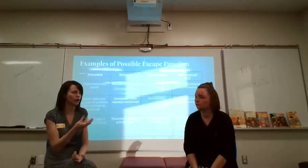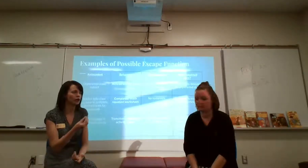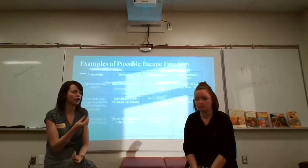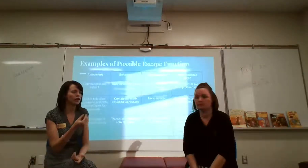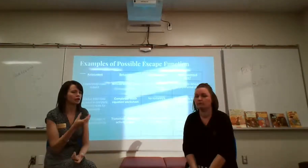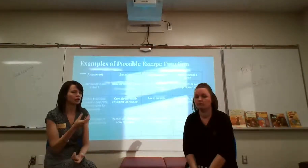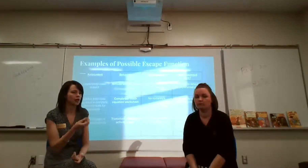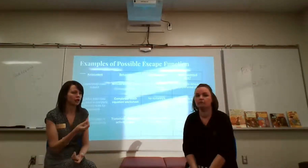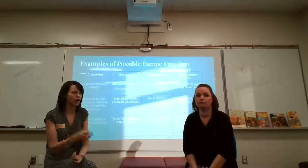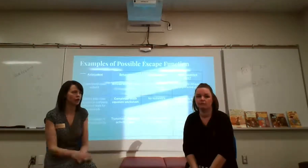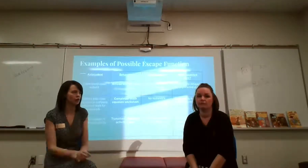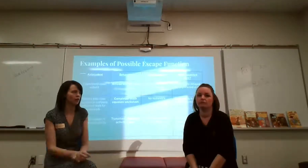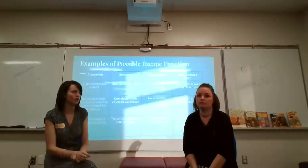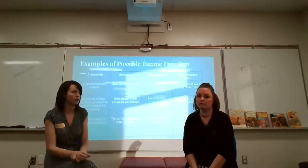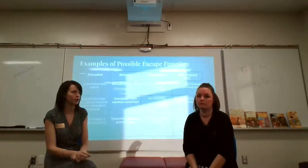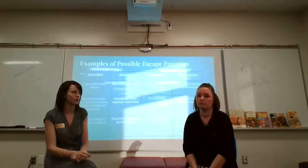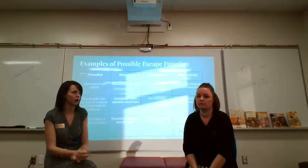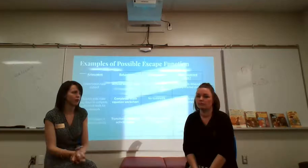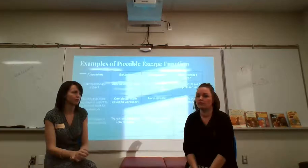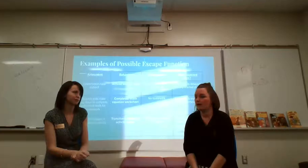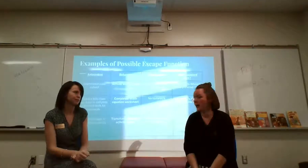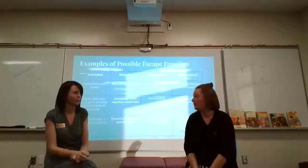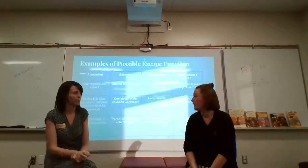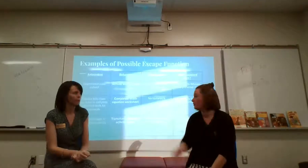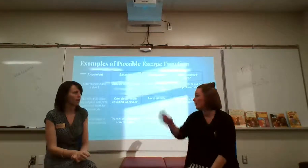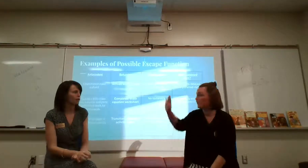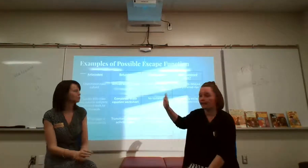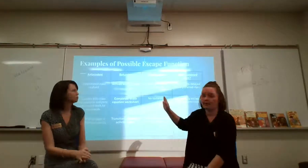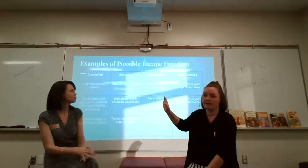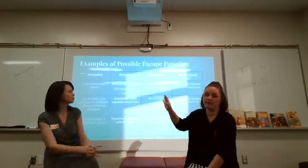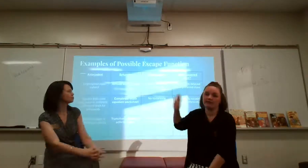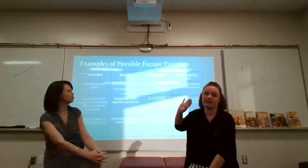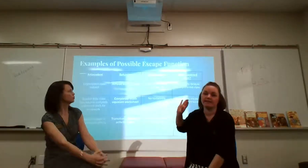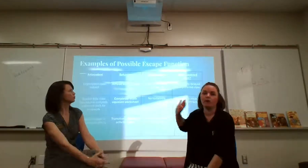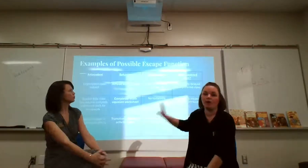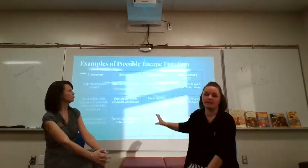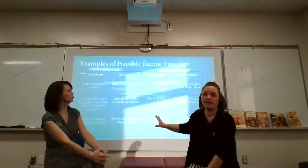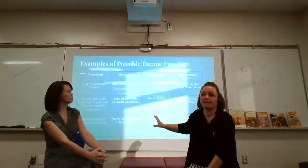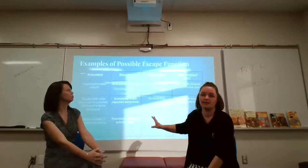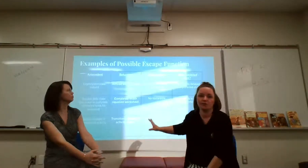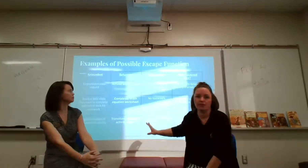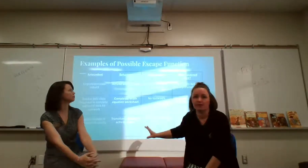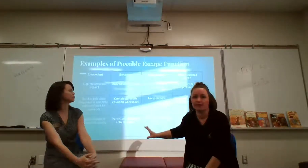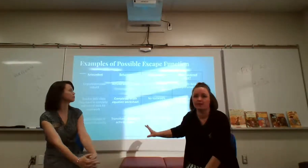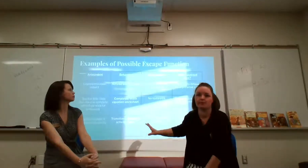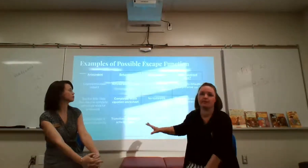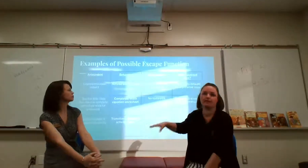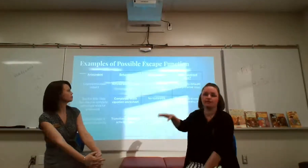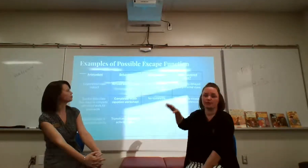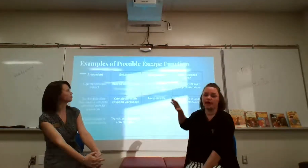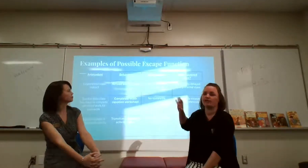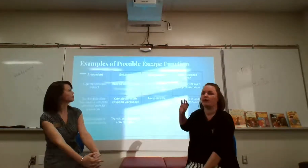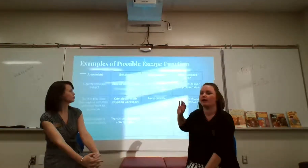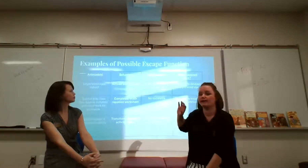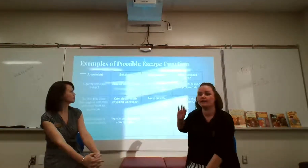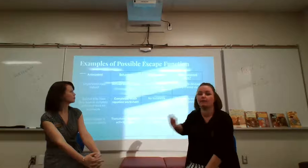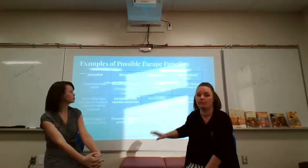to either shut it off or prevent it, right? Yeah. And remember, like we said, this isn't a one-time situation that someone's late for class, right? This is a